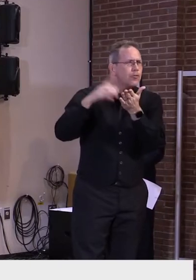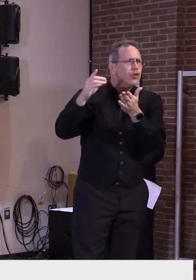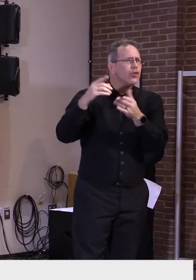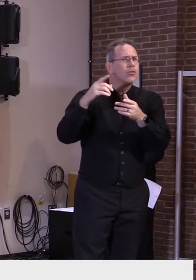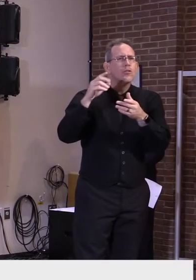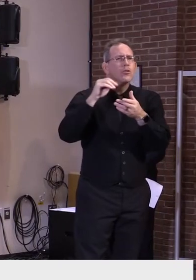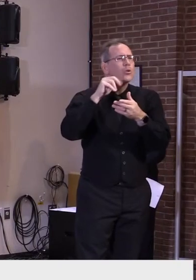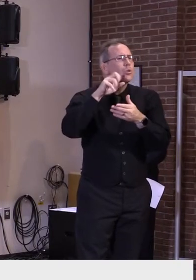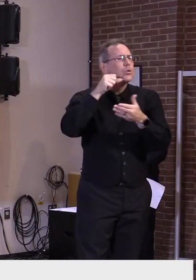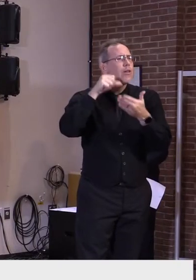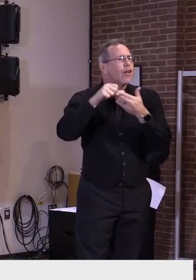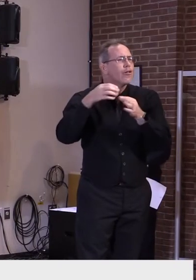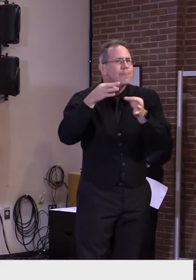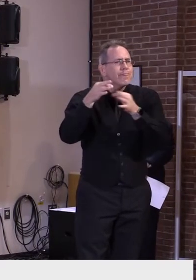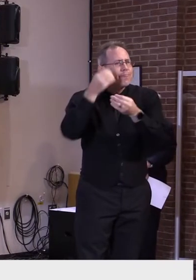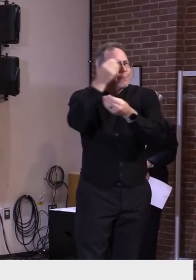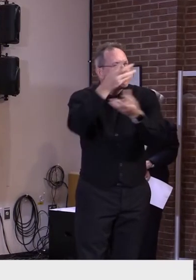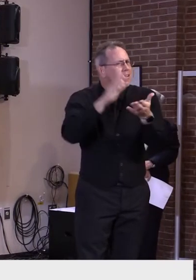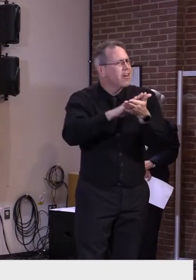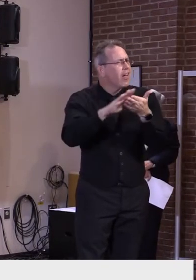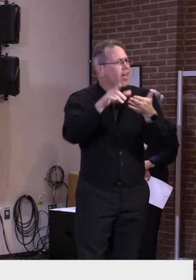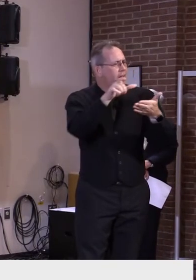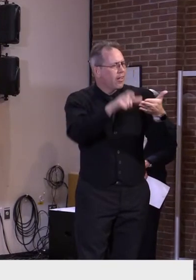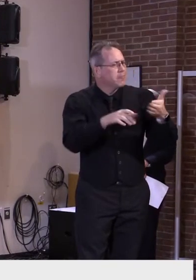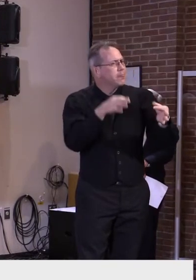her communities what's going on relative to COVID.